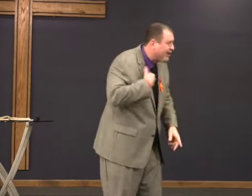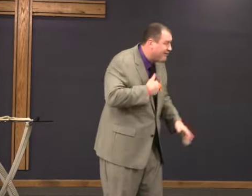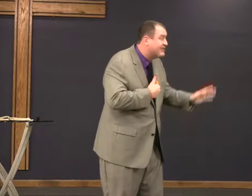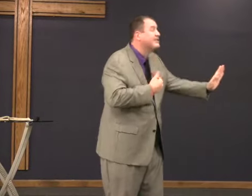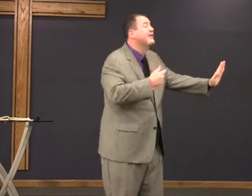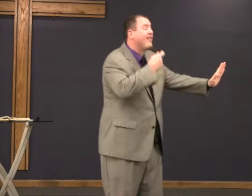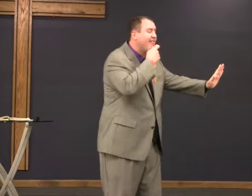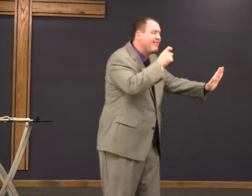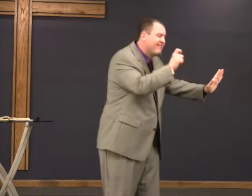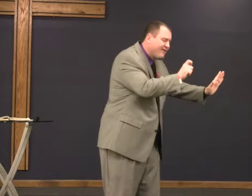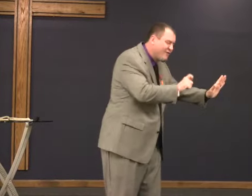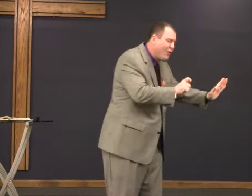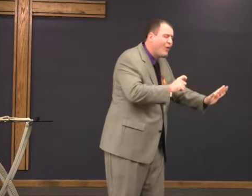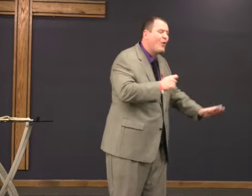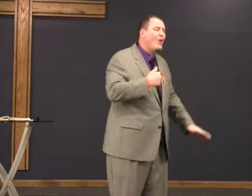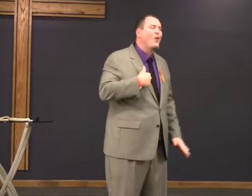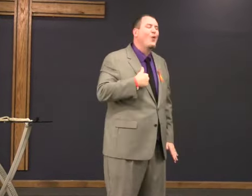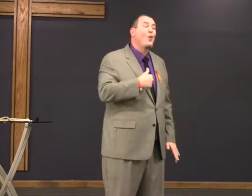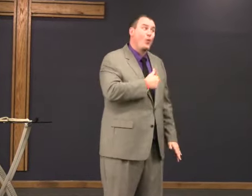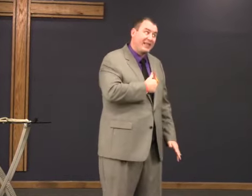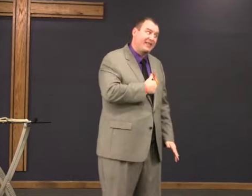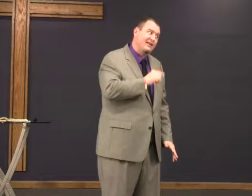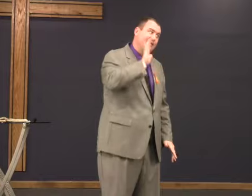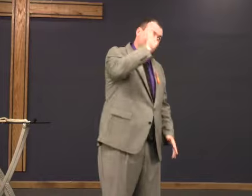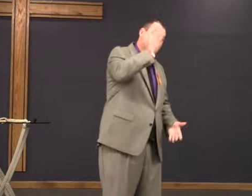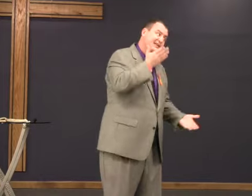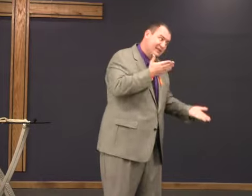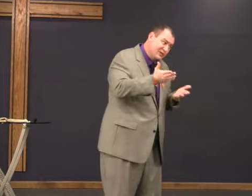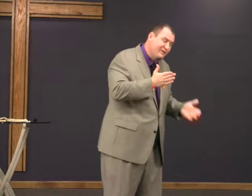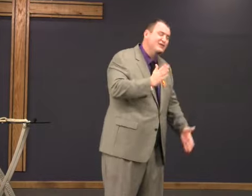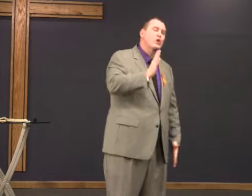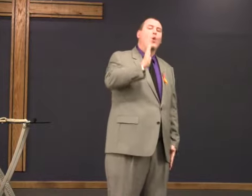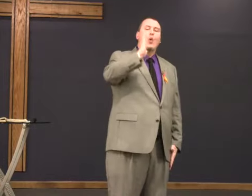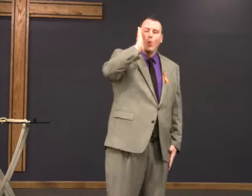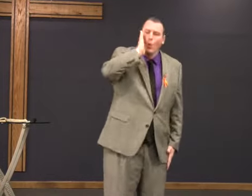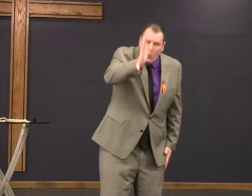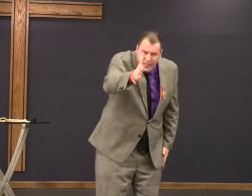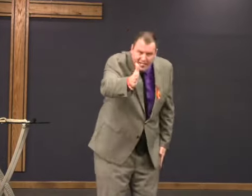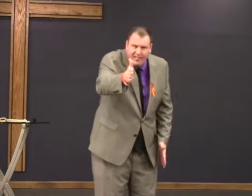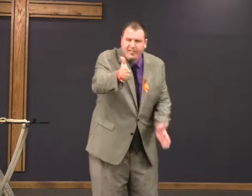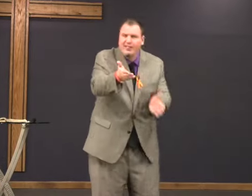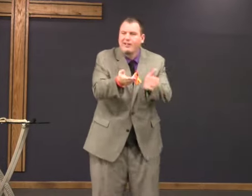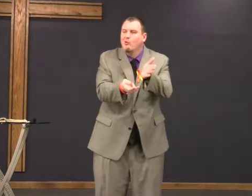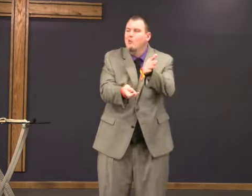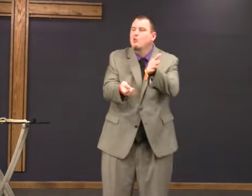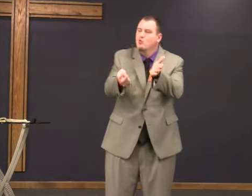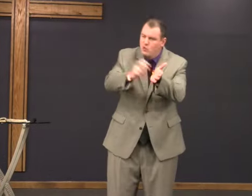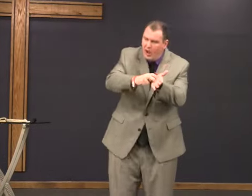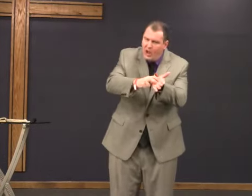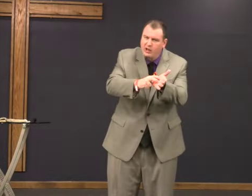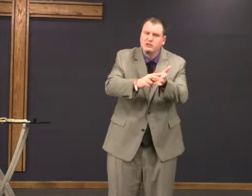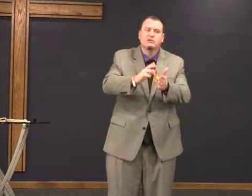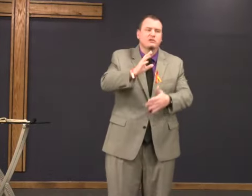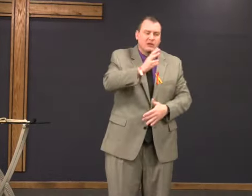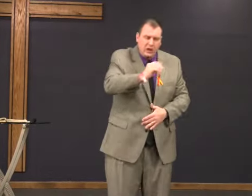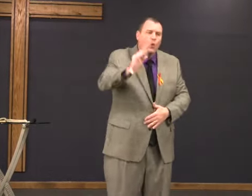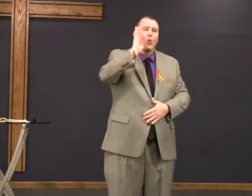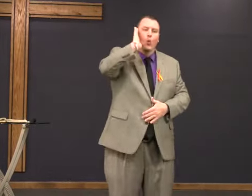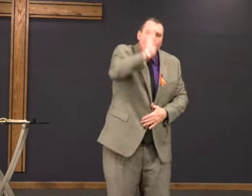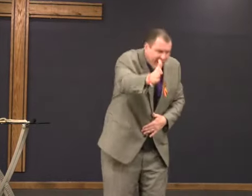The Lord God, he will take care of us. Therefore, we are his servants, and we will rise